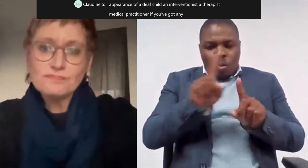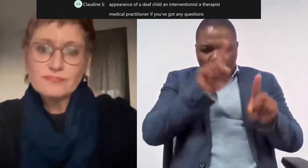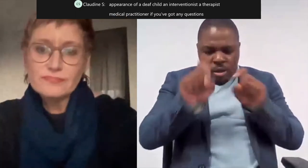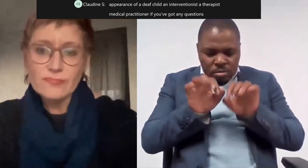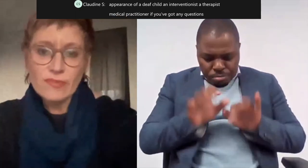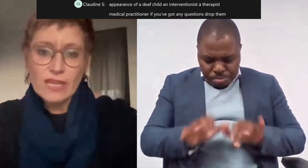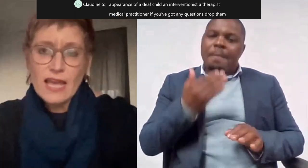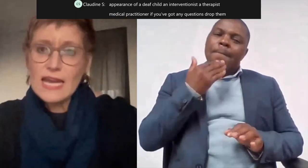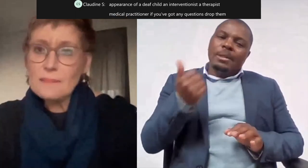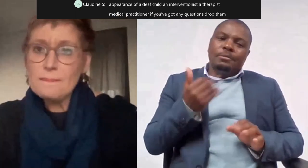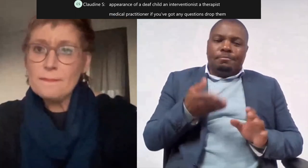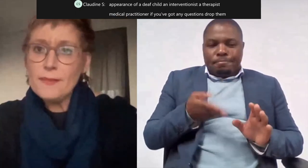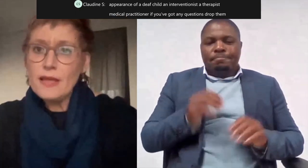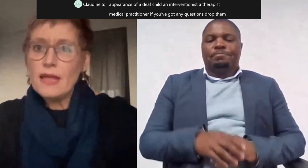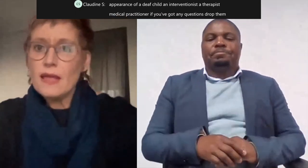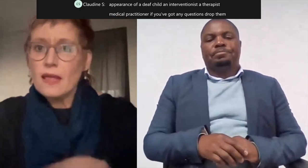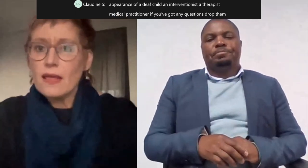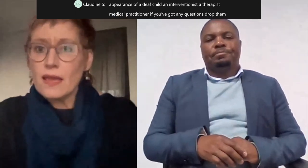down.